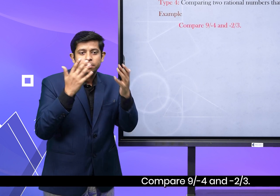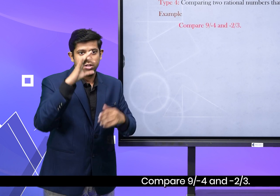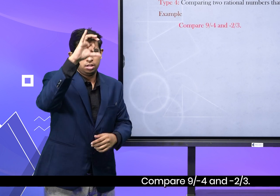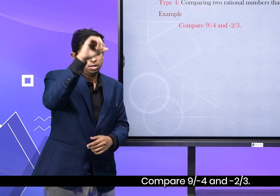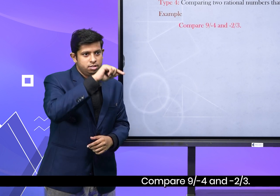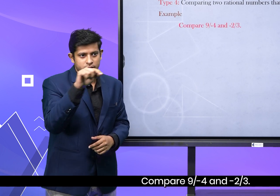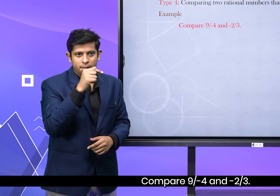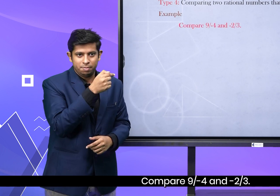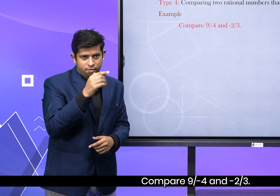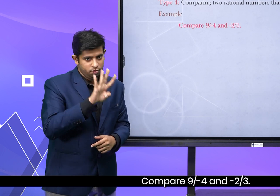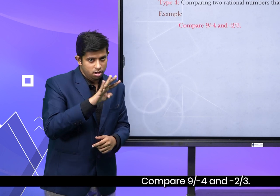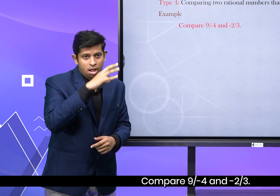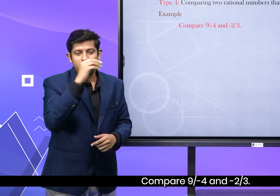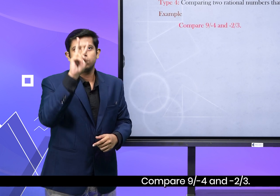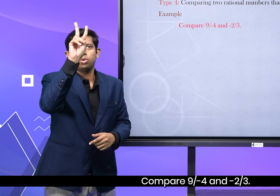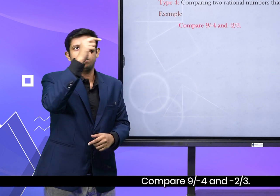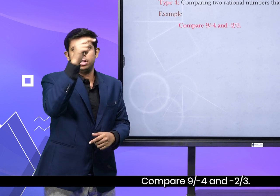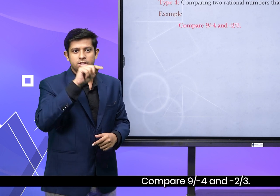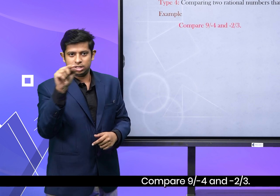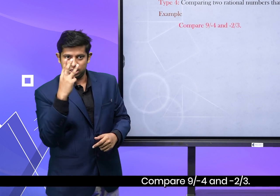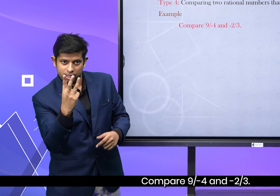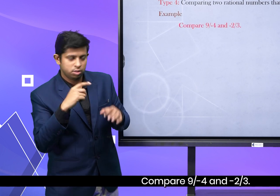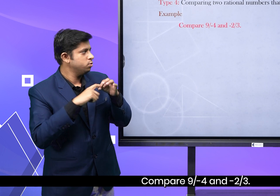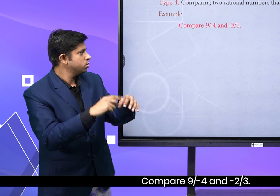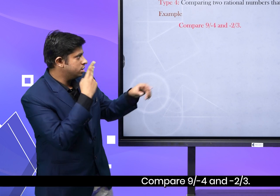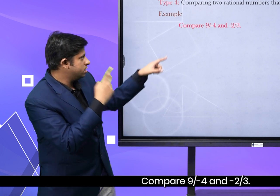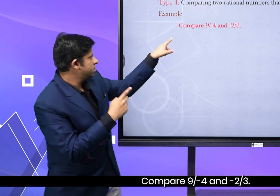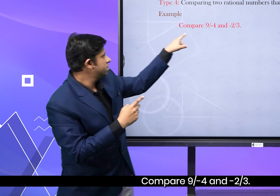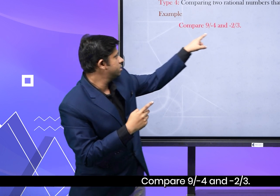Compare 9 by minus 4 and minus 2 by 3.